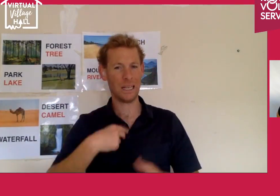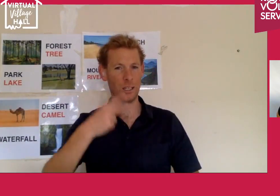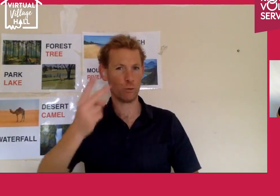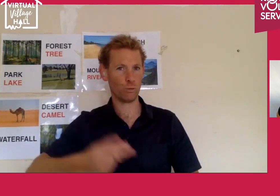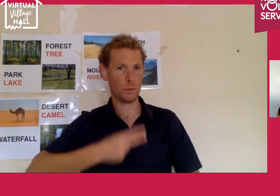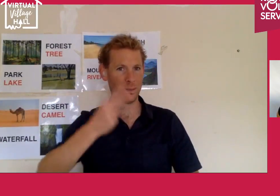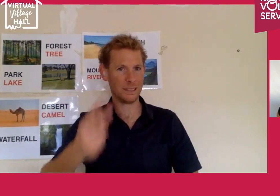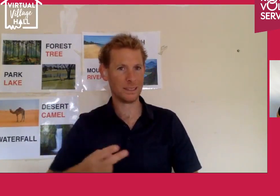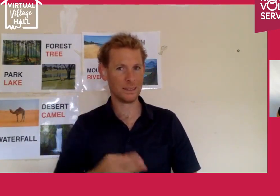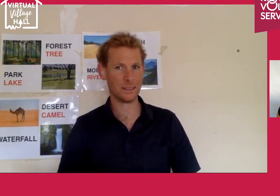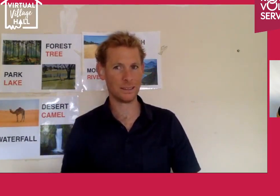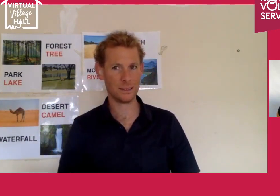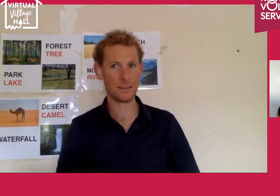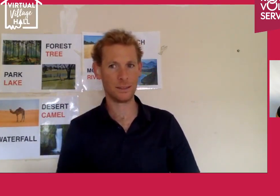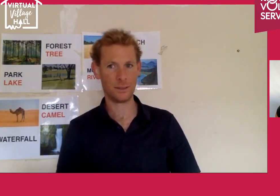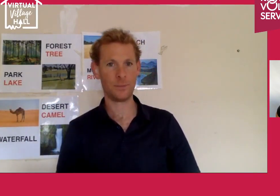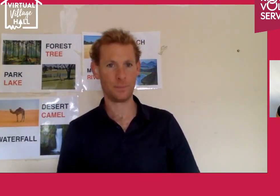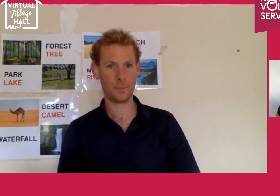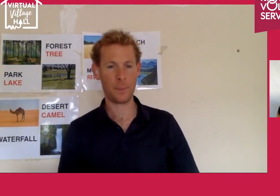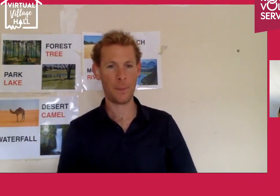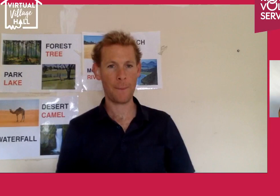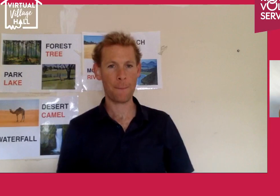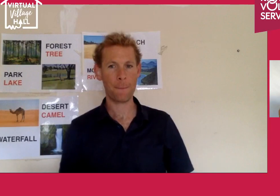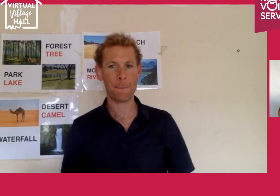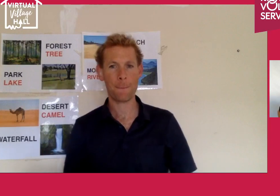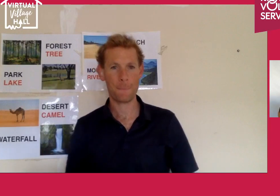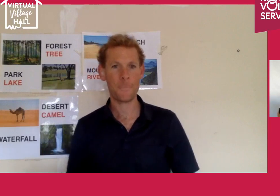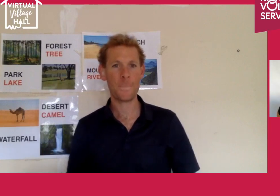Okay? So I'm going to go over those again.